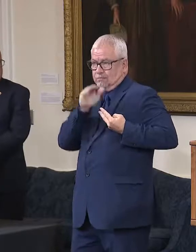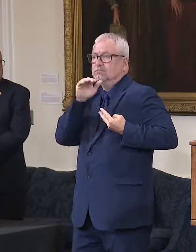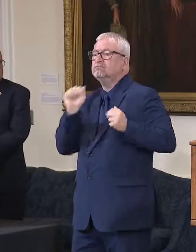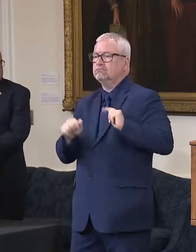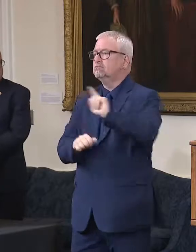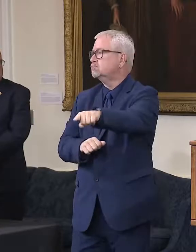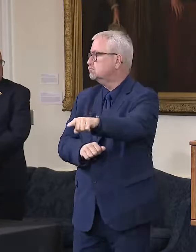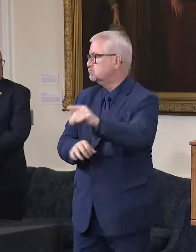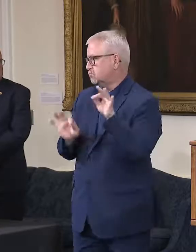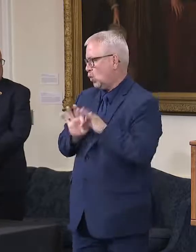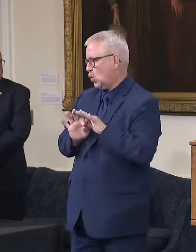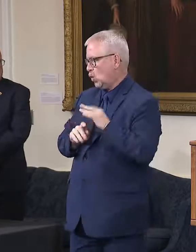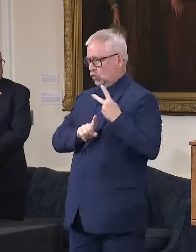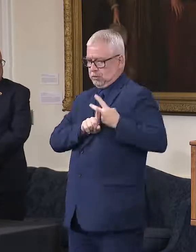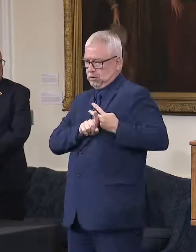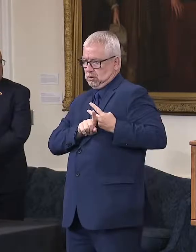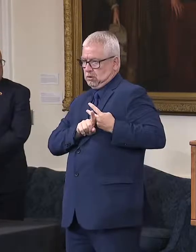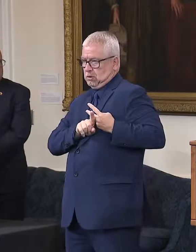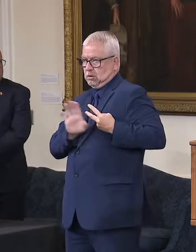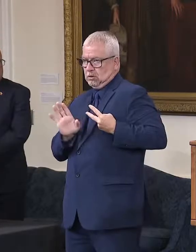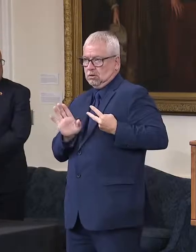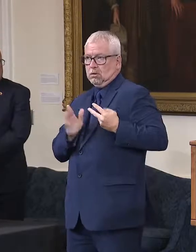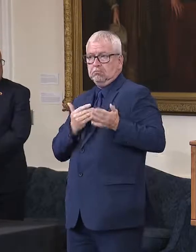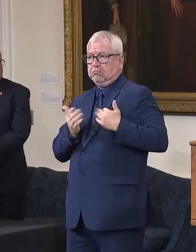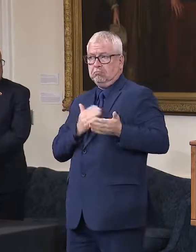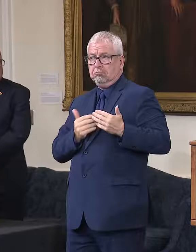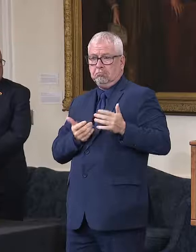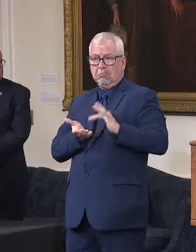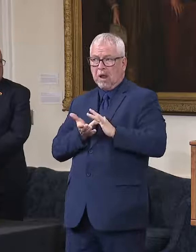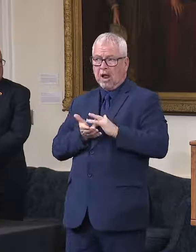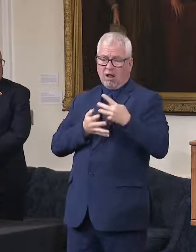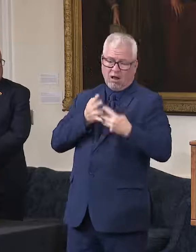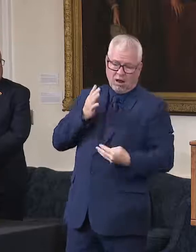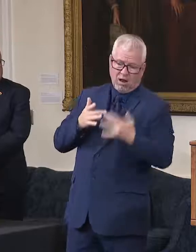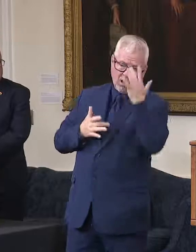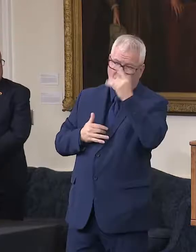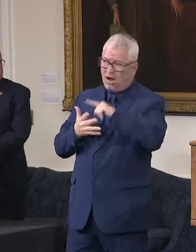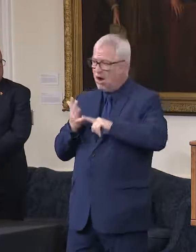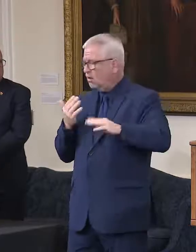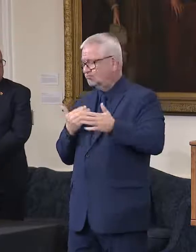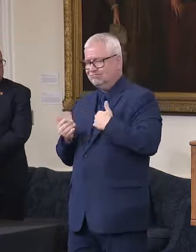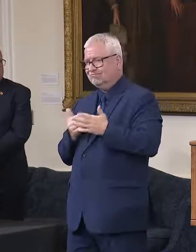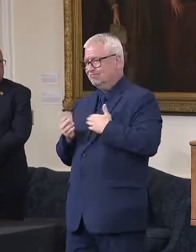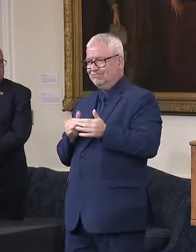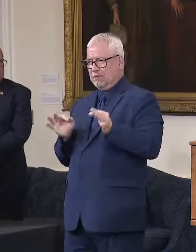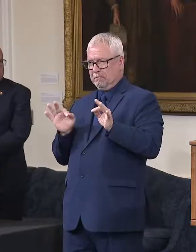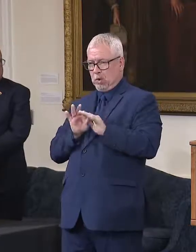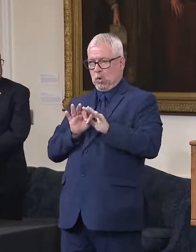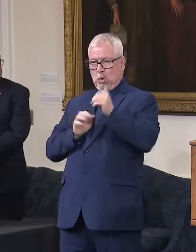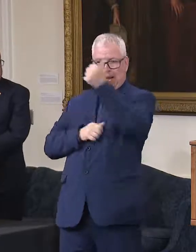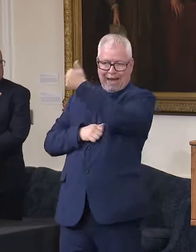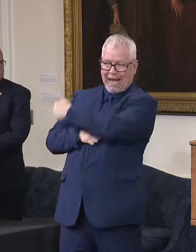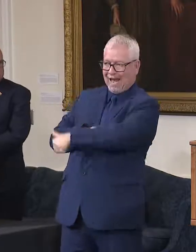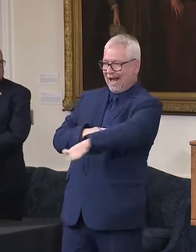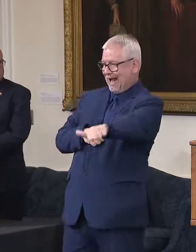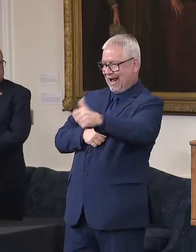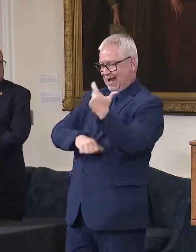is regardless of whether they have an underlying medical condition or regardless of age, anyone who got a Johnson &